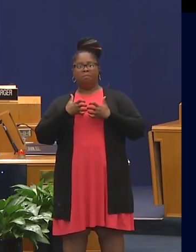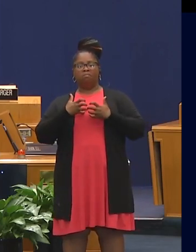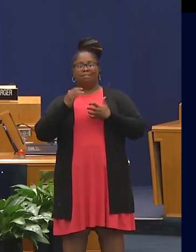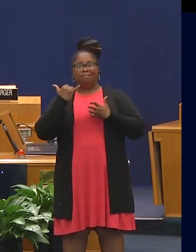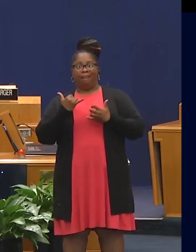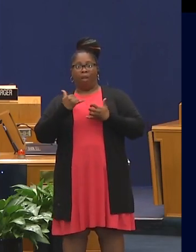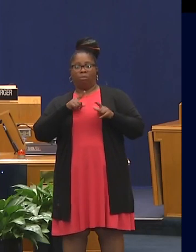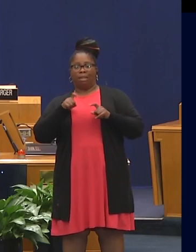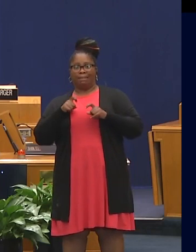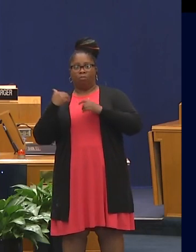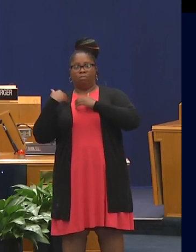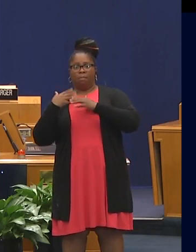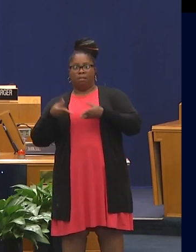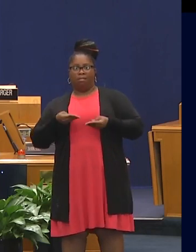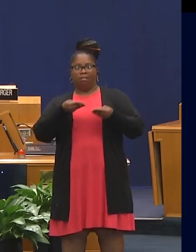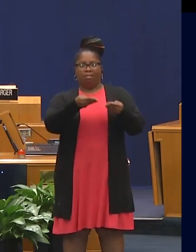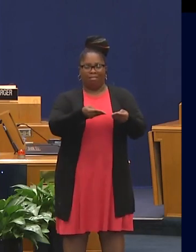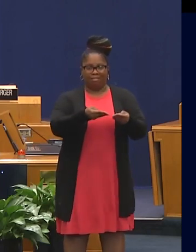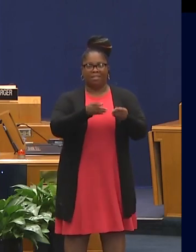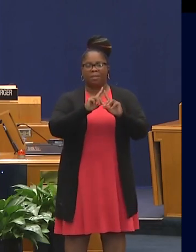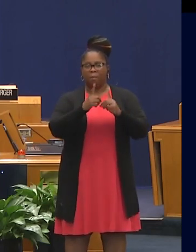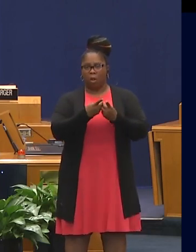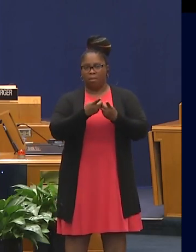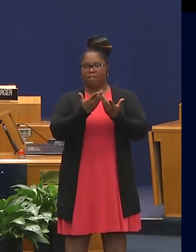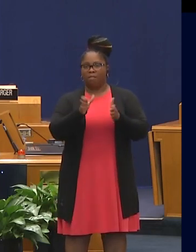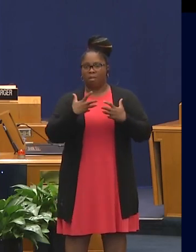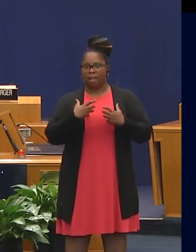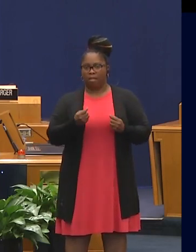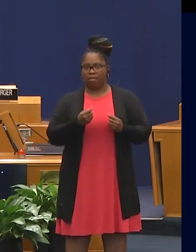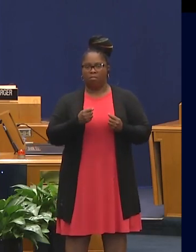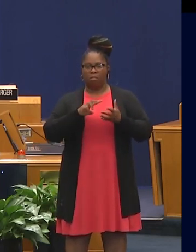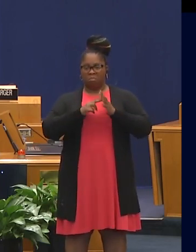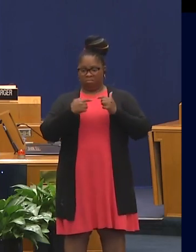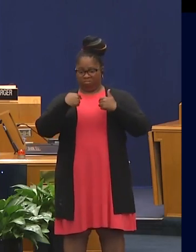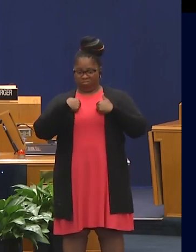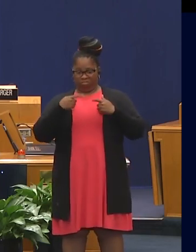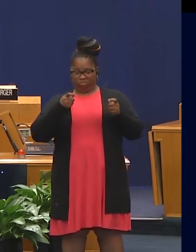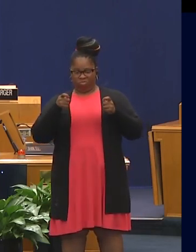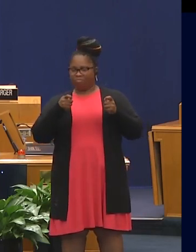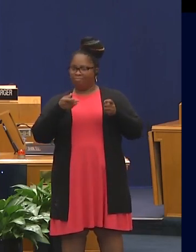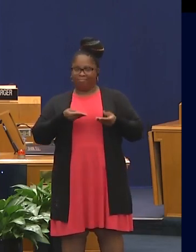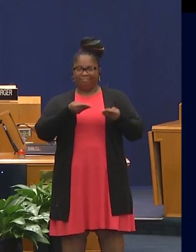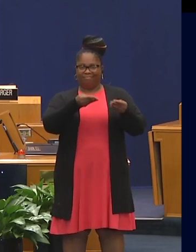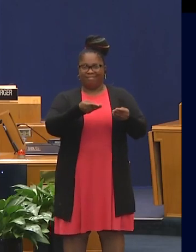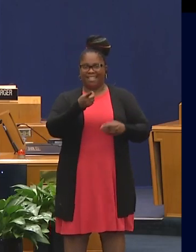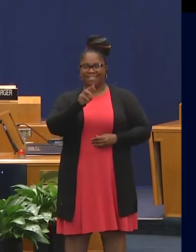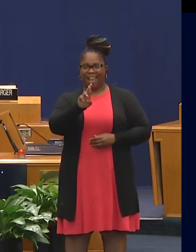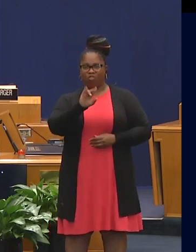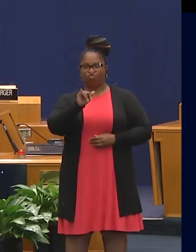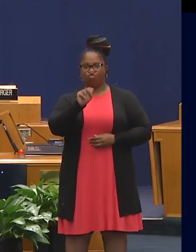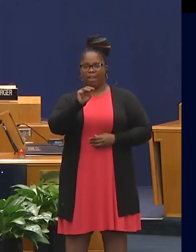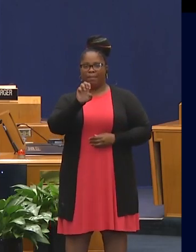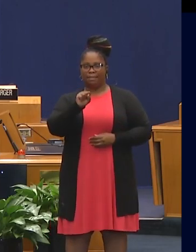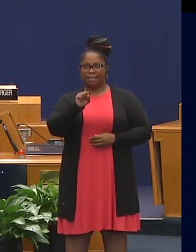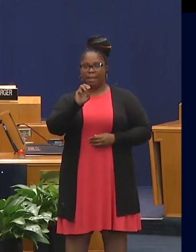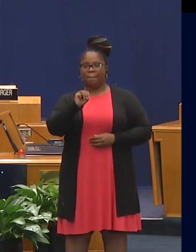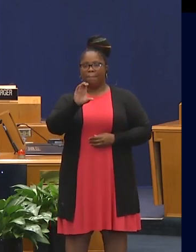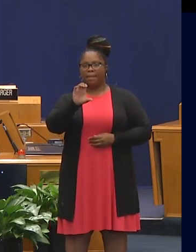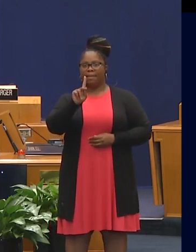Health. And as Dr. Ferrer mentioned, I'll be passing the reins to the very capable hands of Dr. James McKinnell, who's an infectious disease